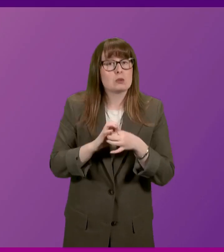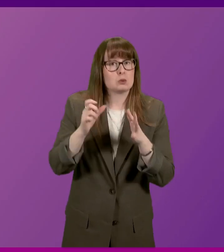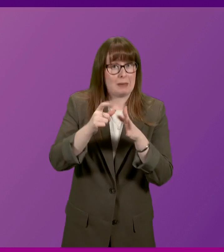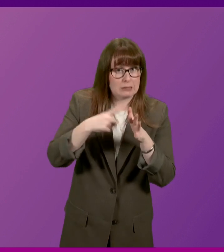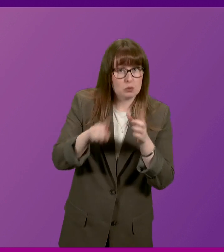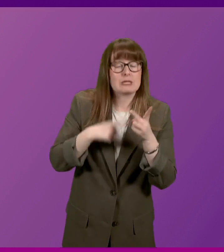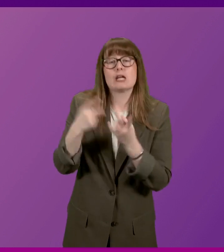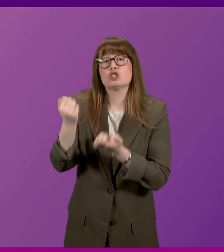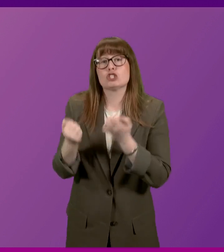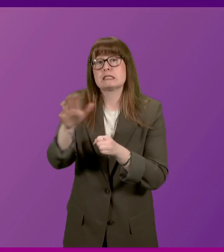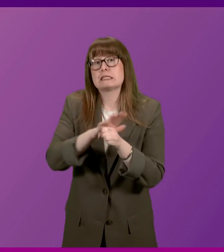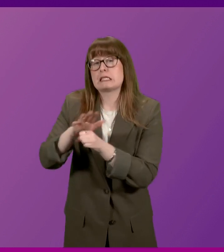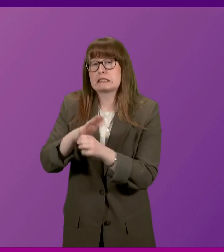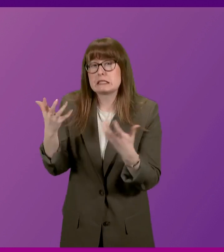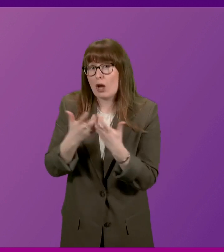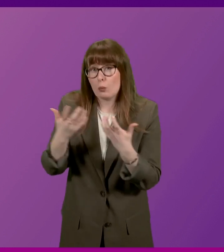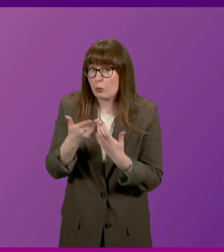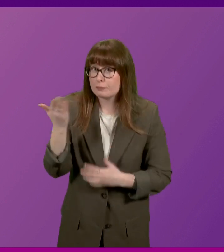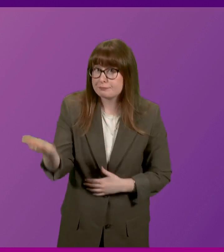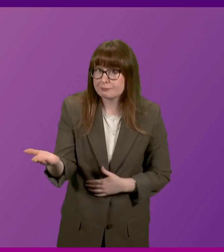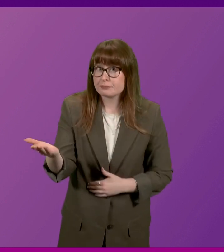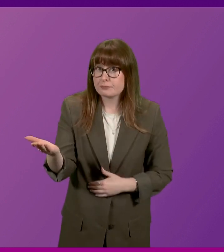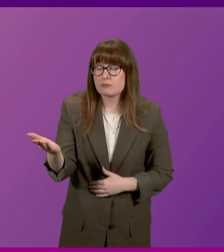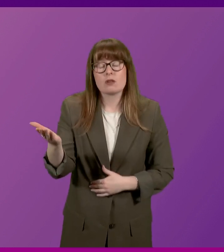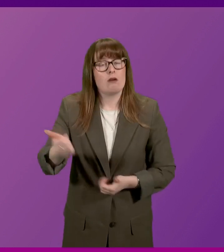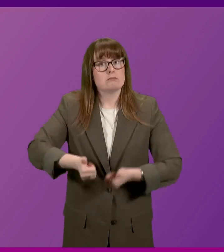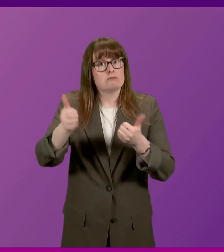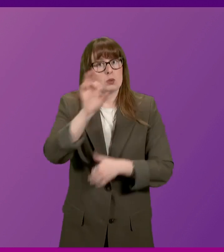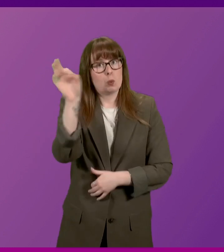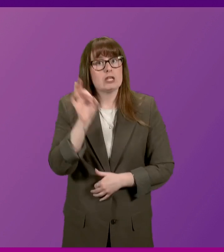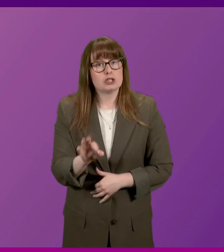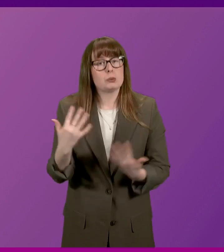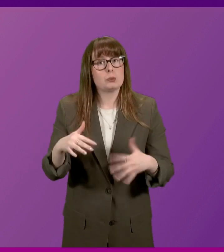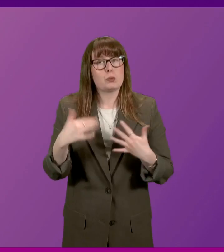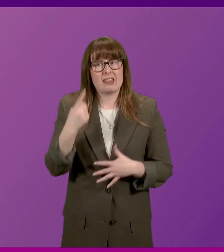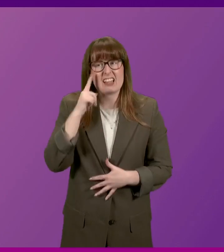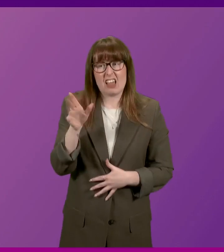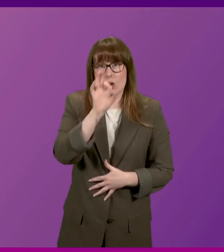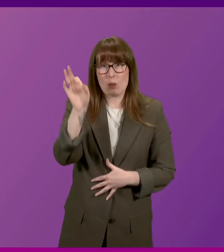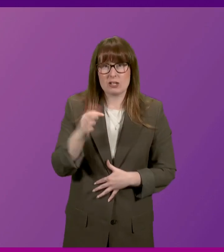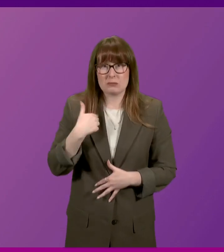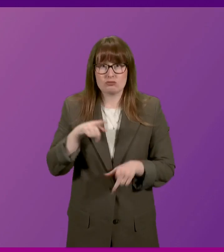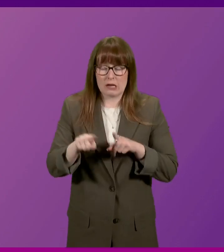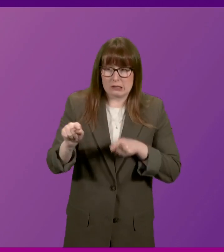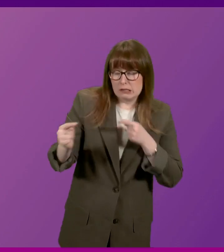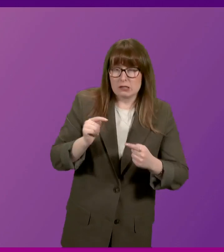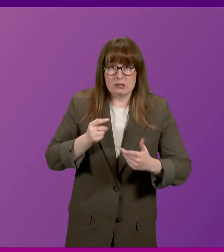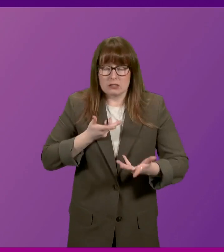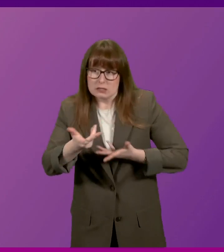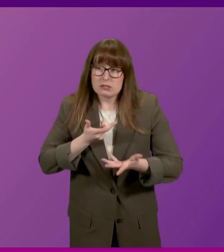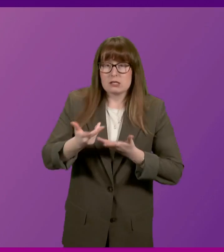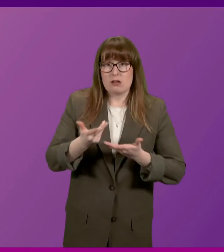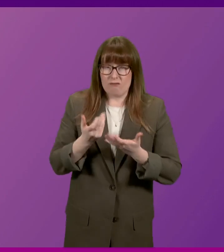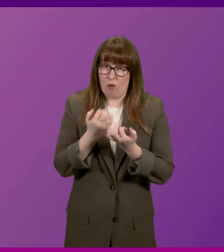and justice settings? That's an excellent question, and I think this is a question that we've been battling with in some senses for